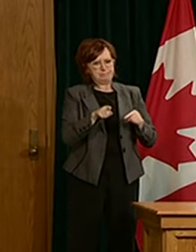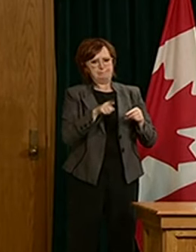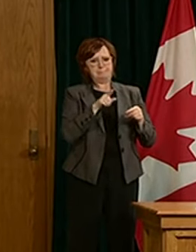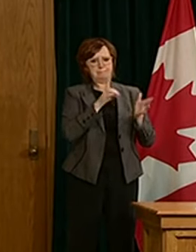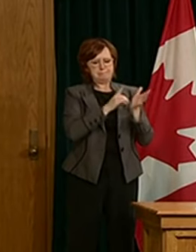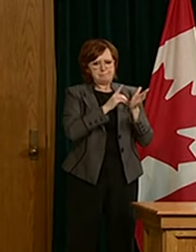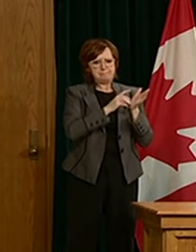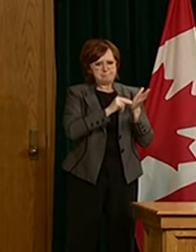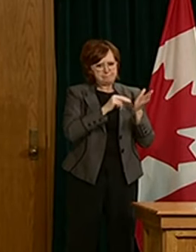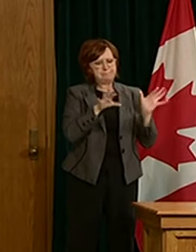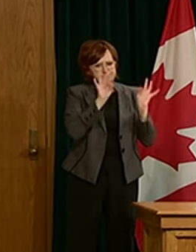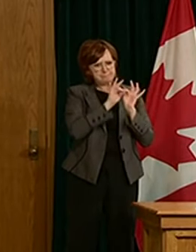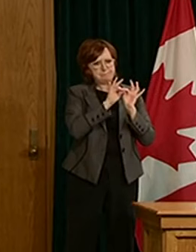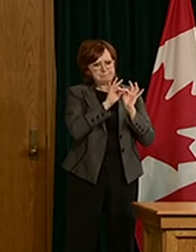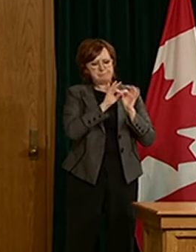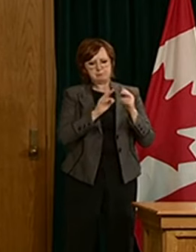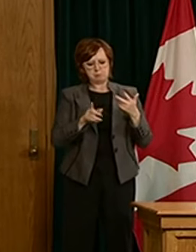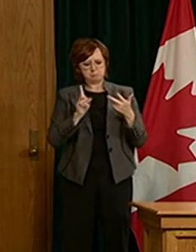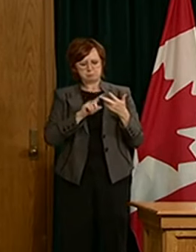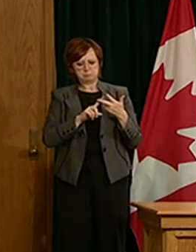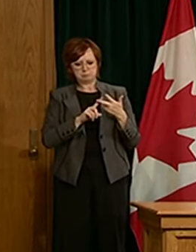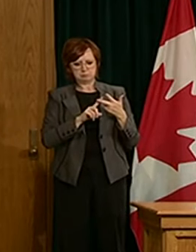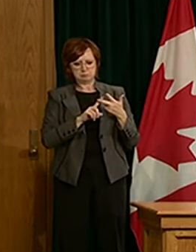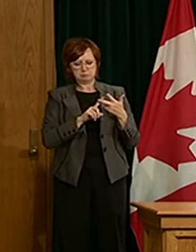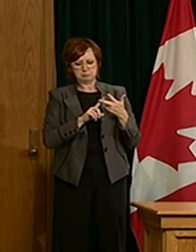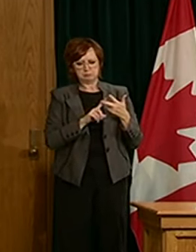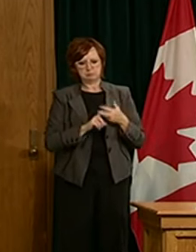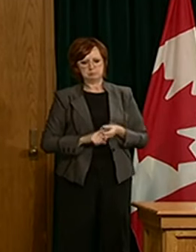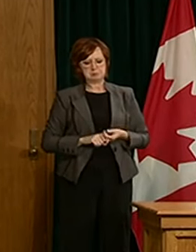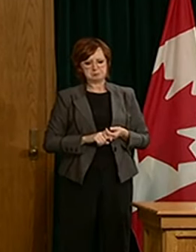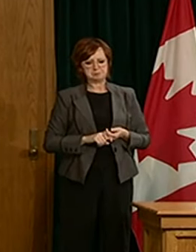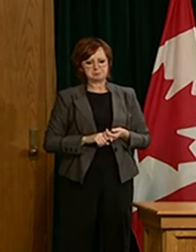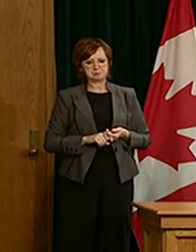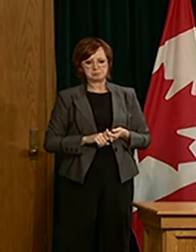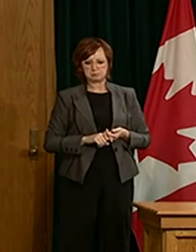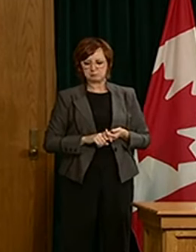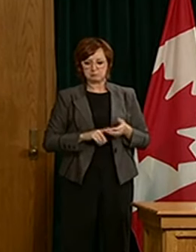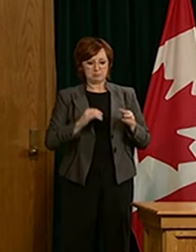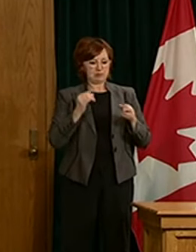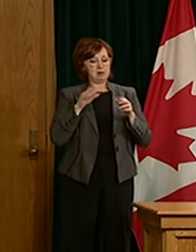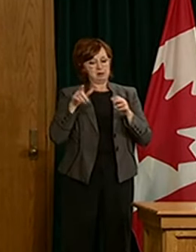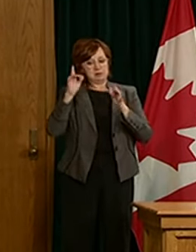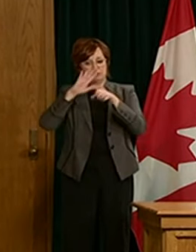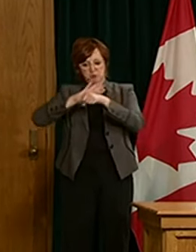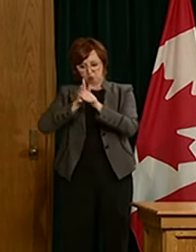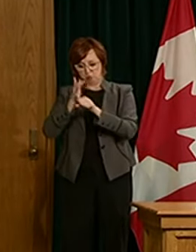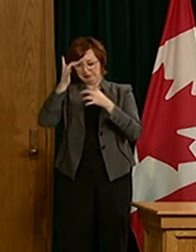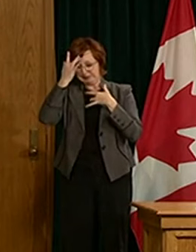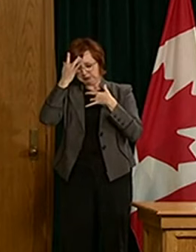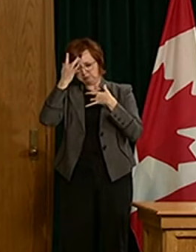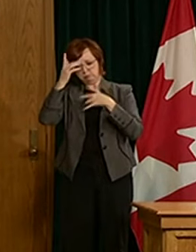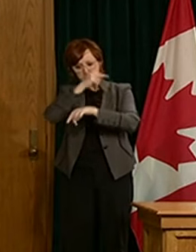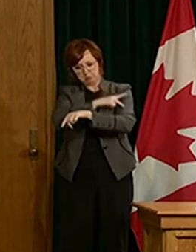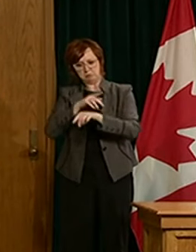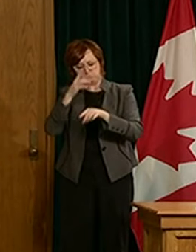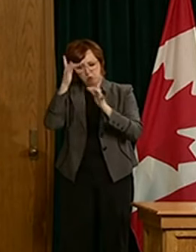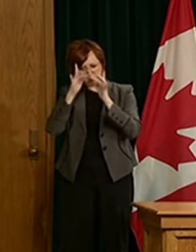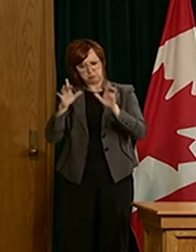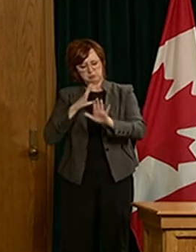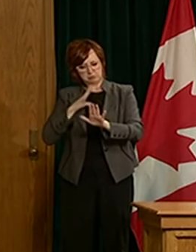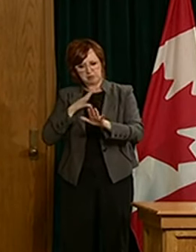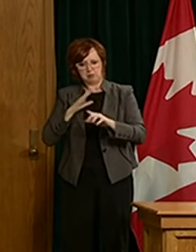also ensure continuity of essential and urgent health services be sustained for non-COVID patients. We know that there are